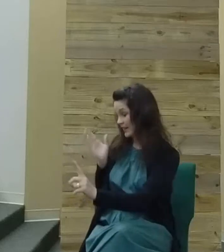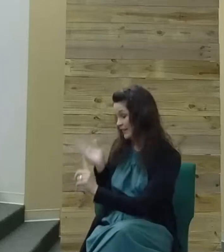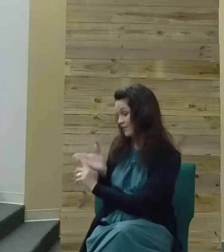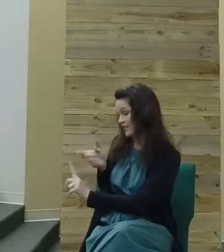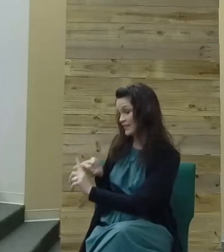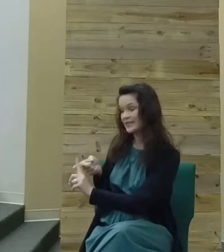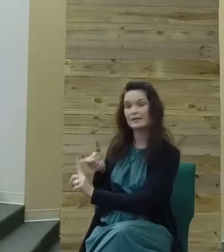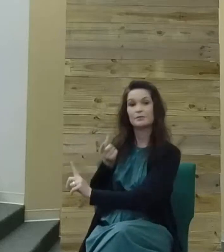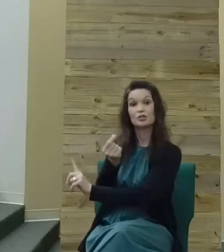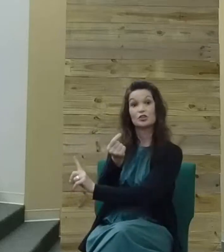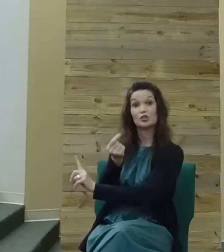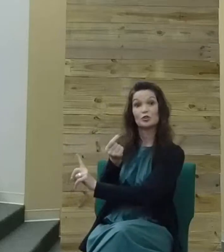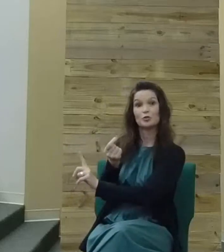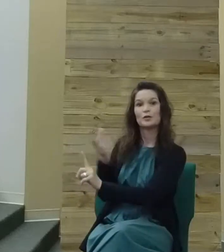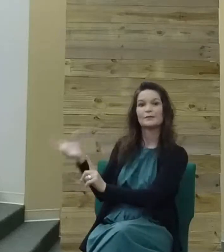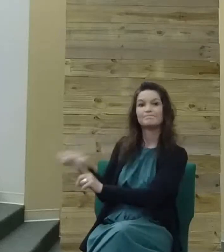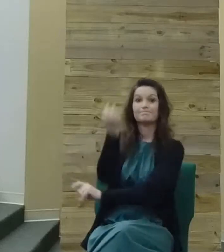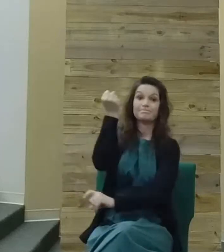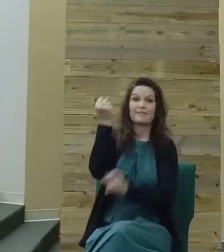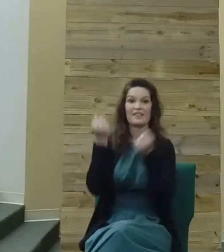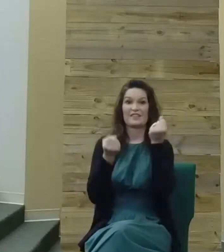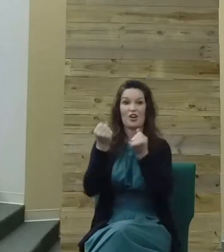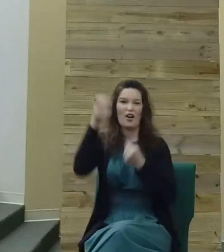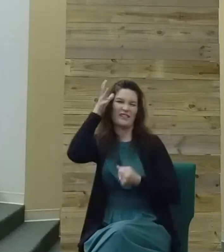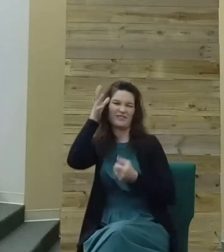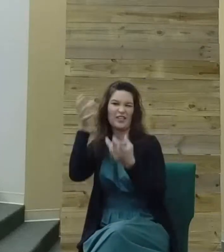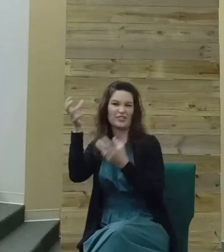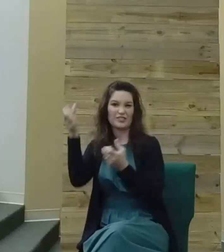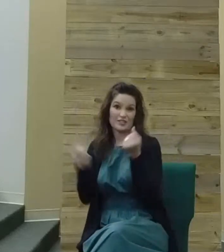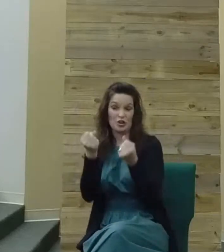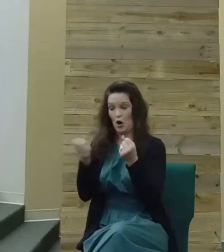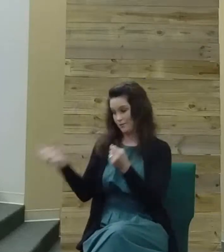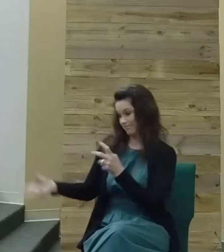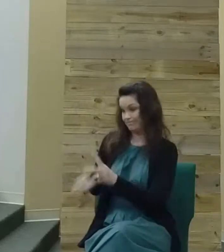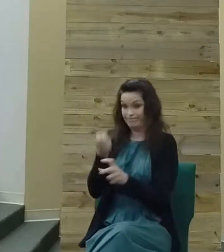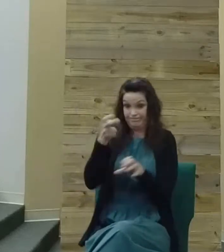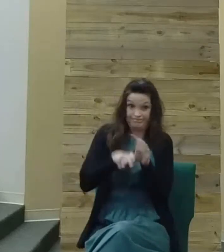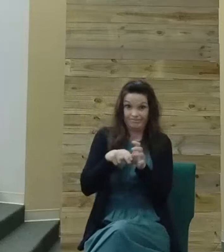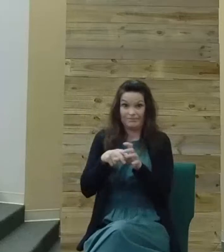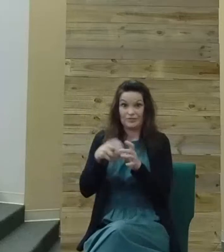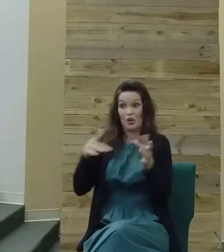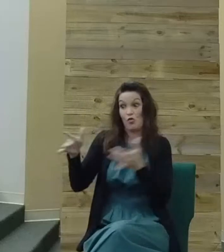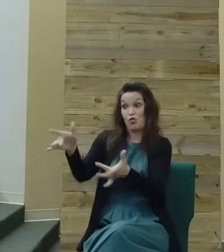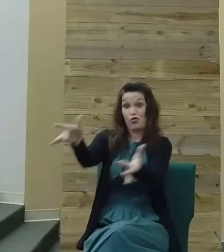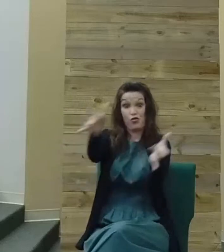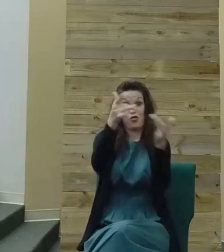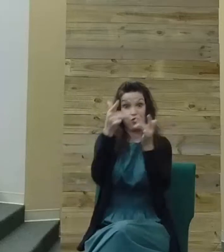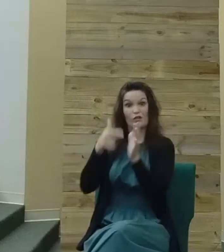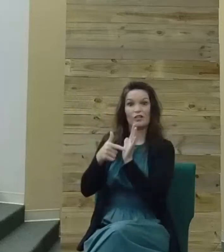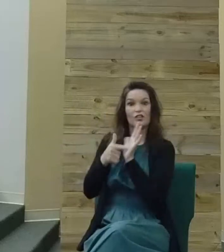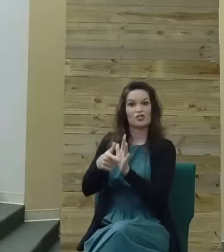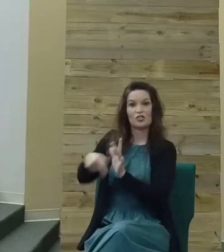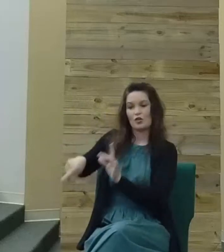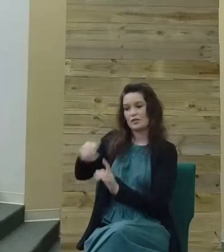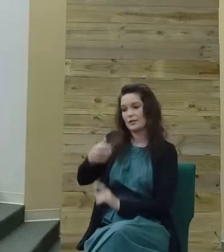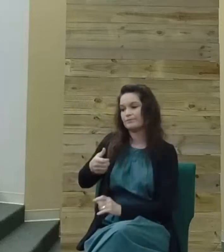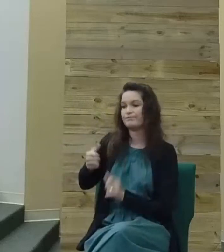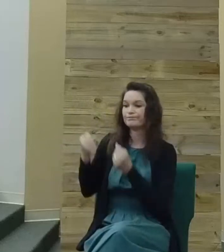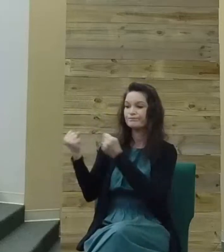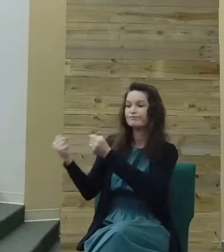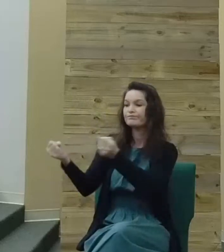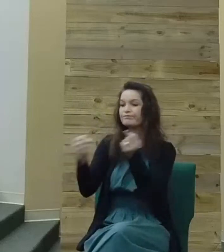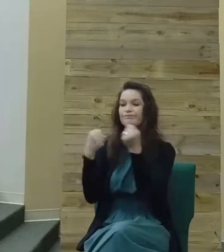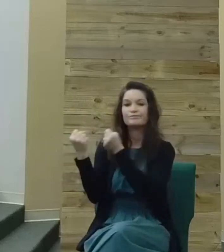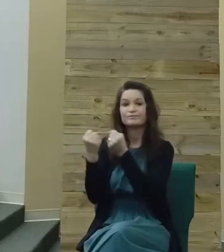him to take their dad's car on a joyride. And so it shows them driving and going down